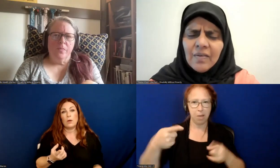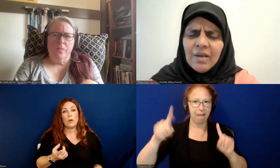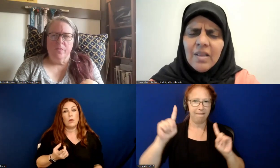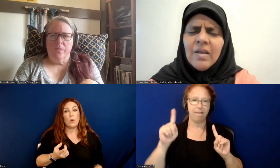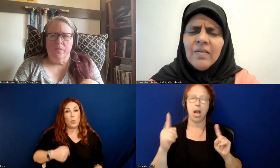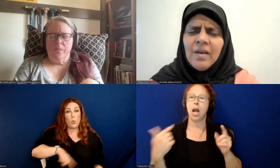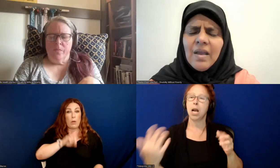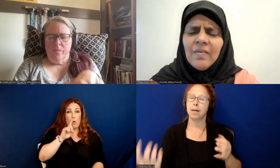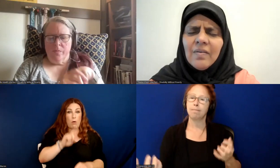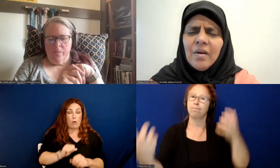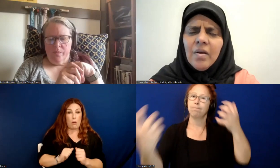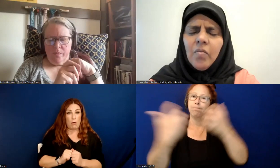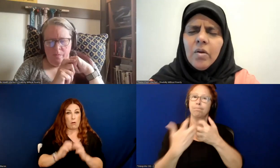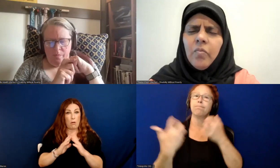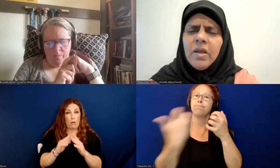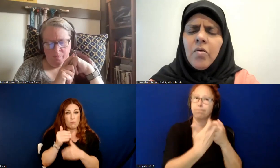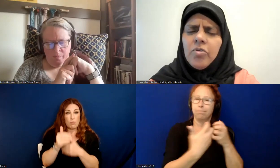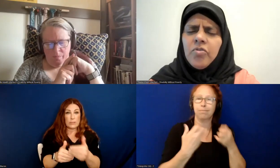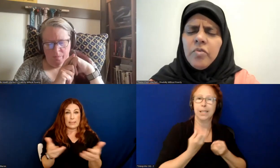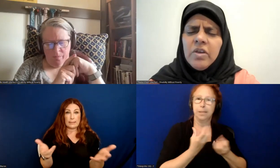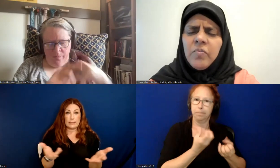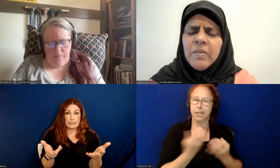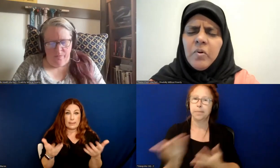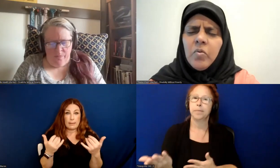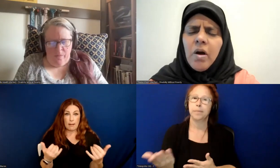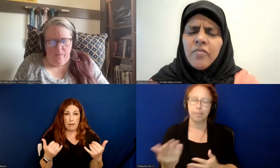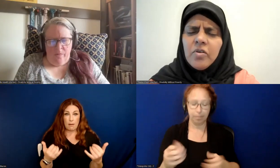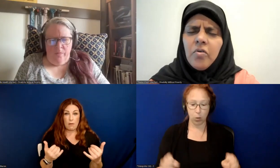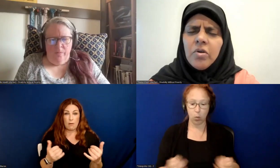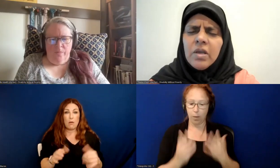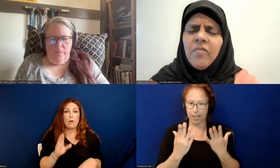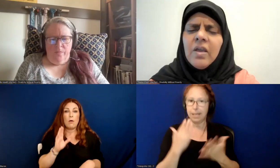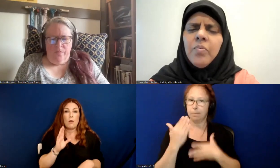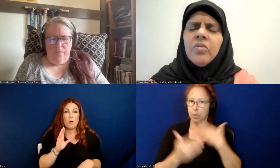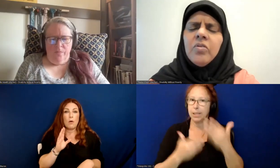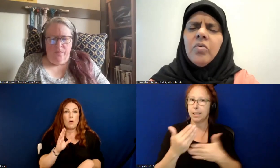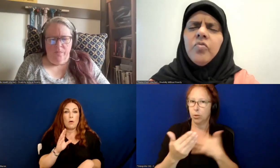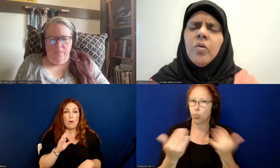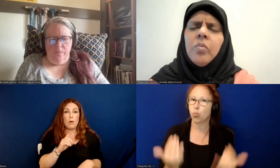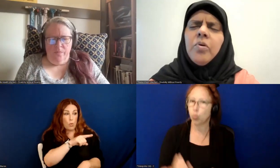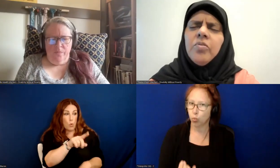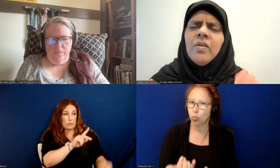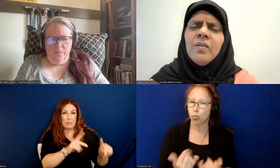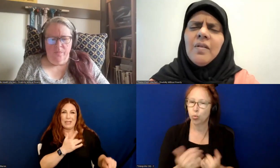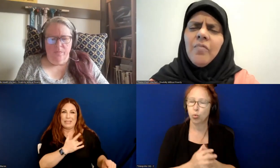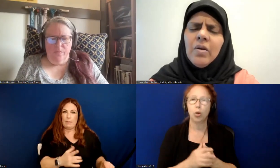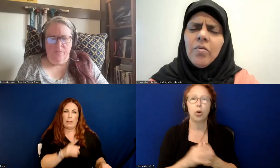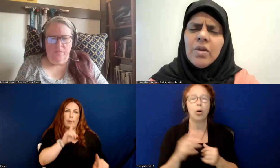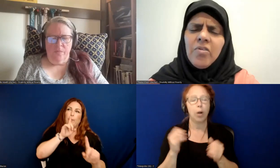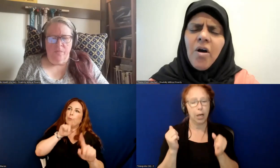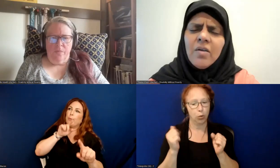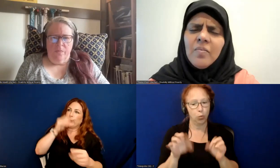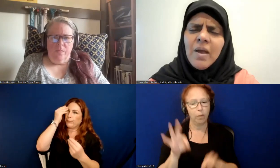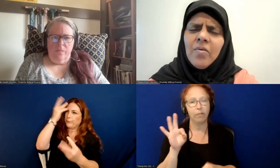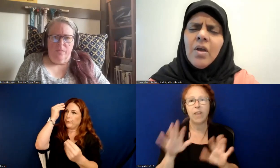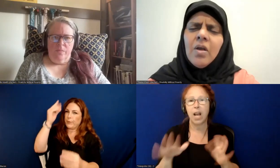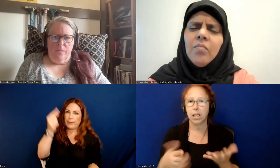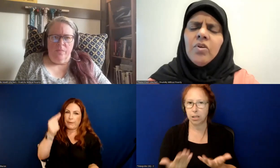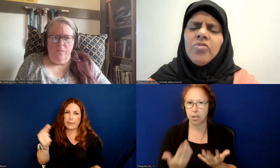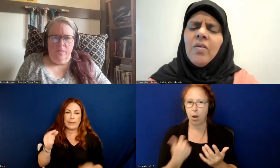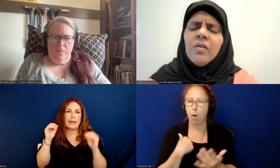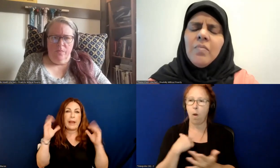process, in this case, where we are going to reach people who often don't give input to those formal processes that we already talked